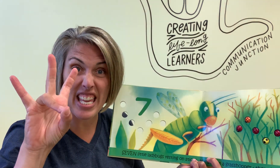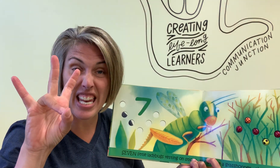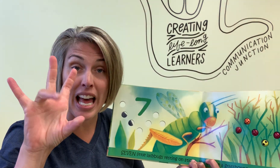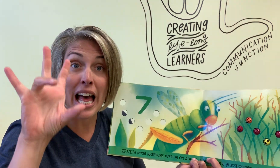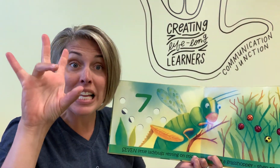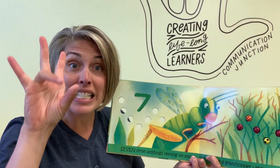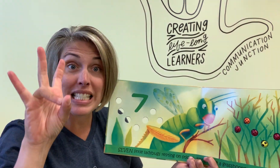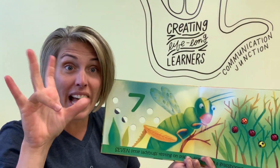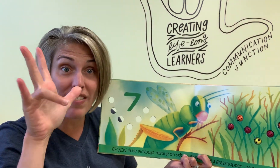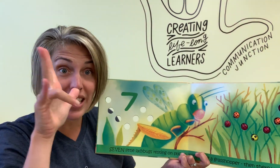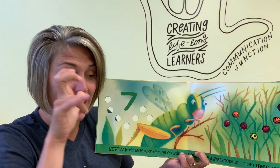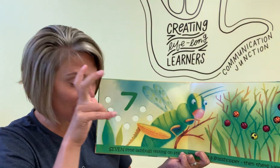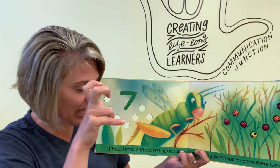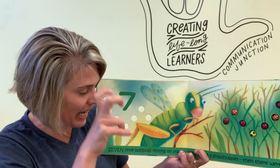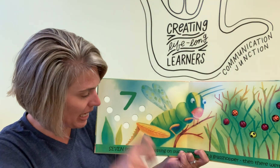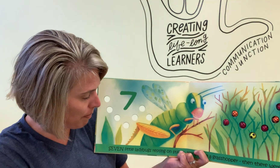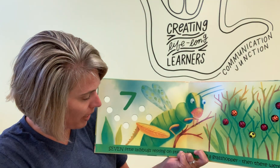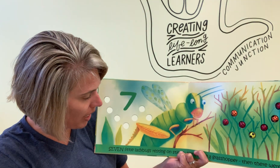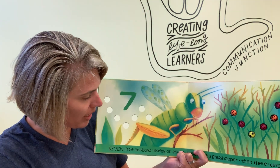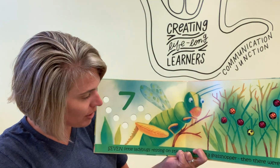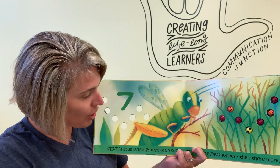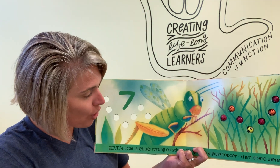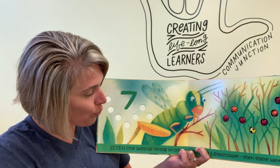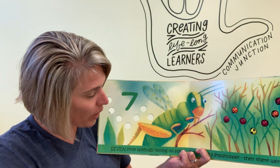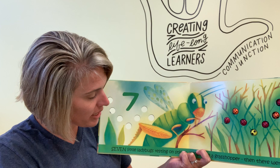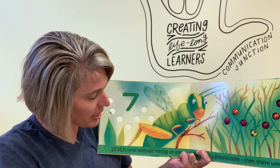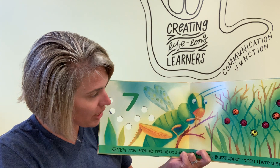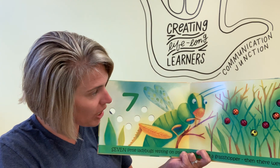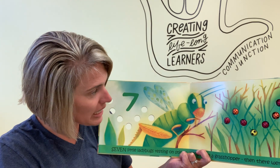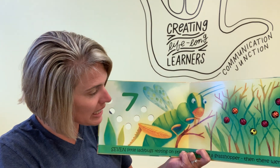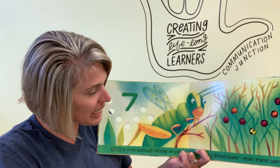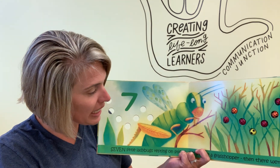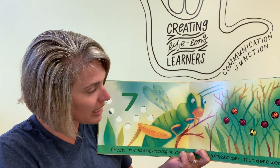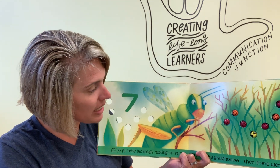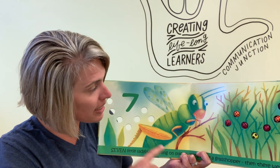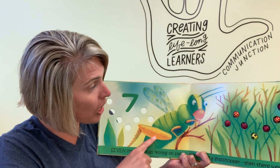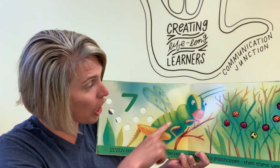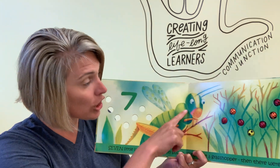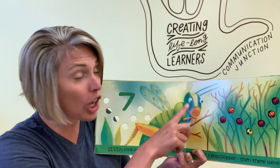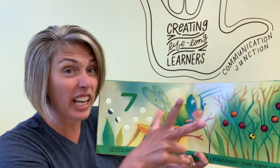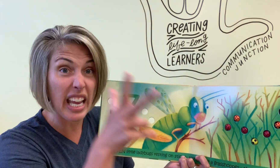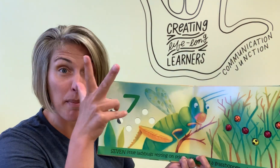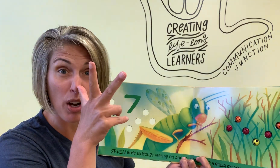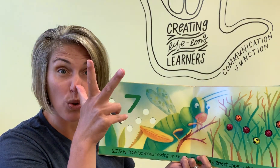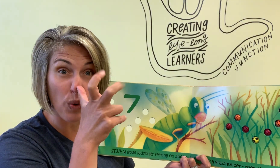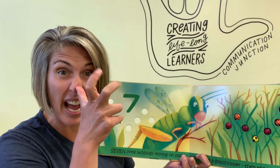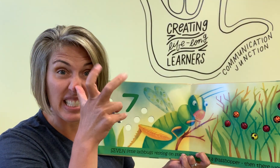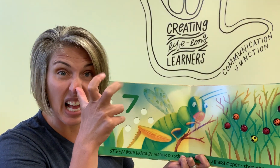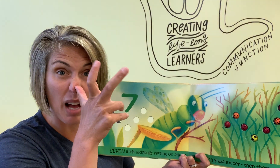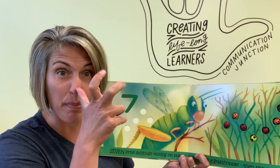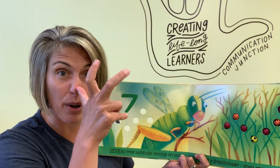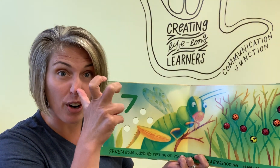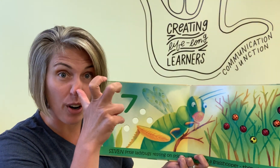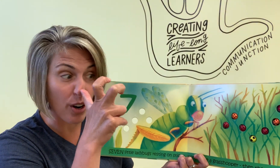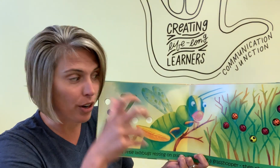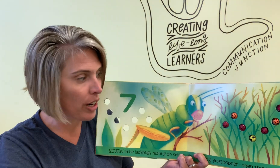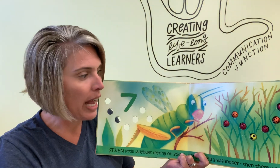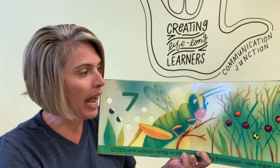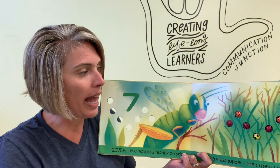7 little ladybugs resting on sticks. Along came a grasshopper. And